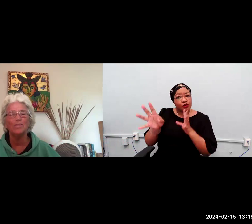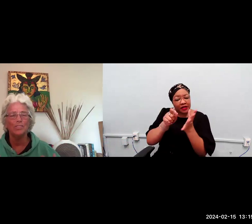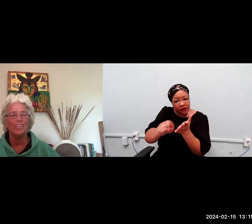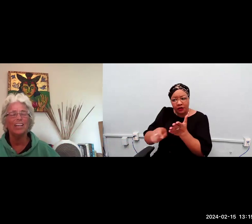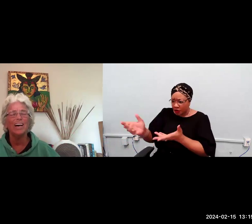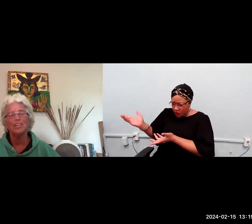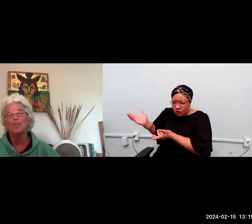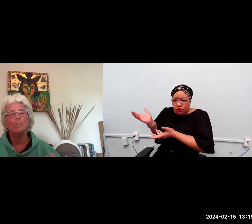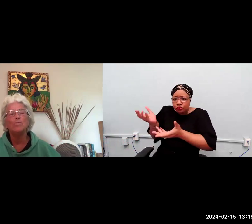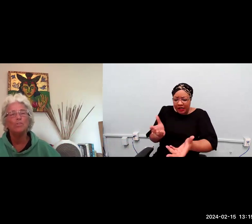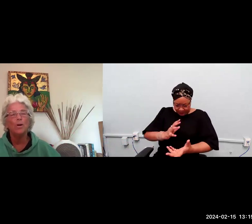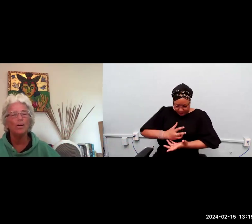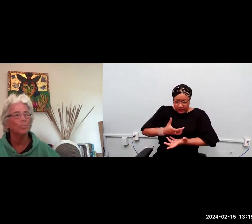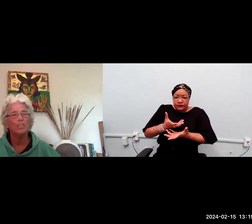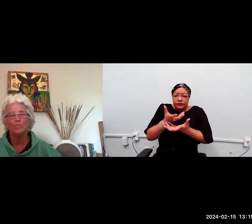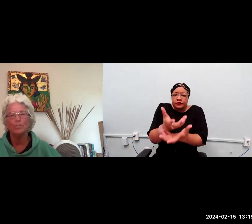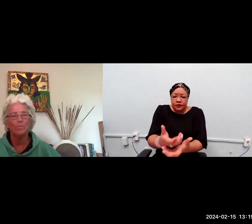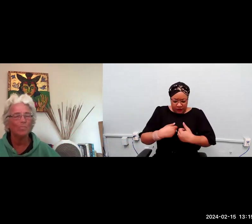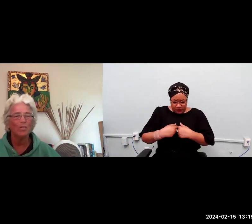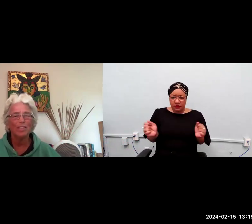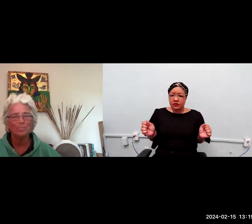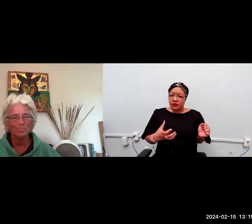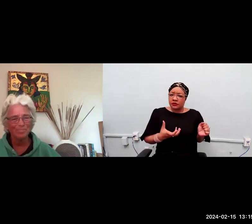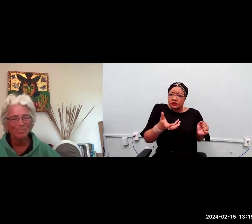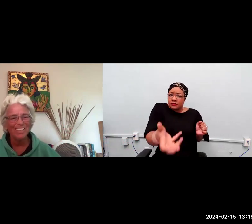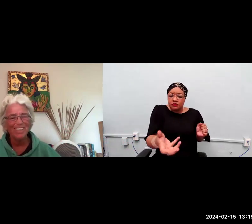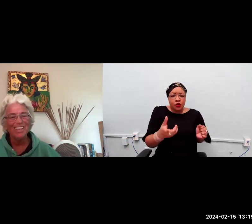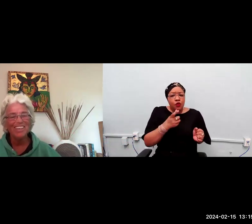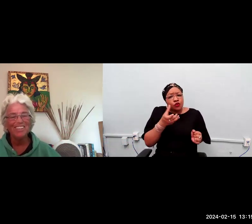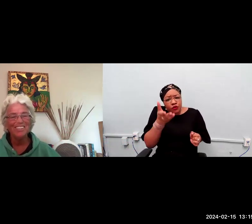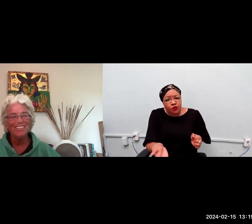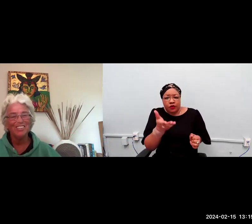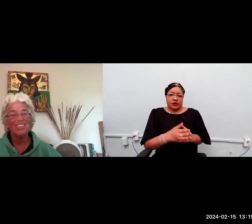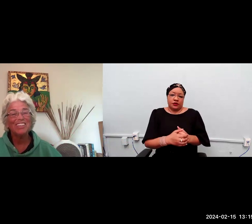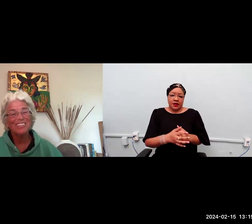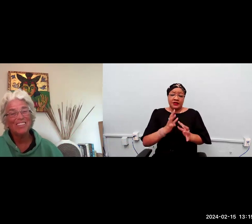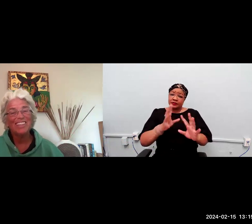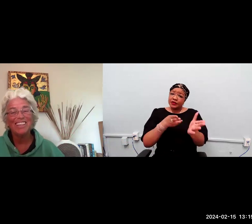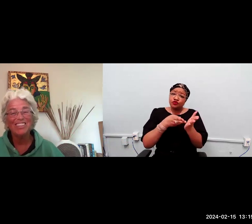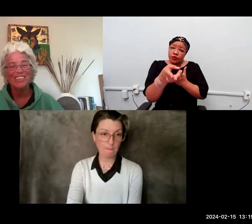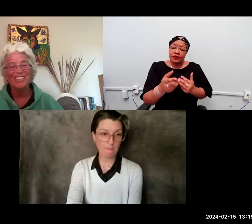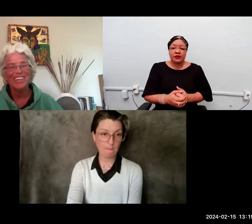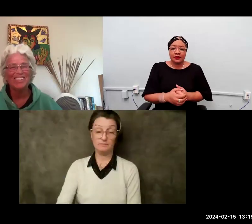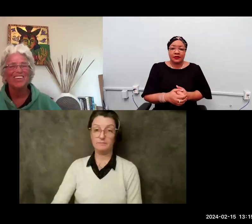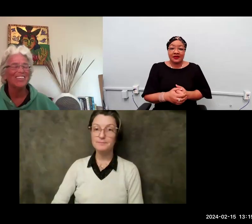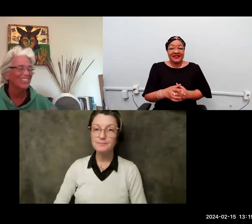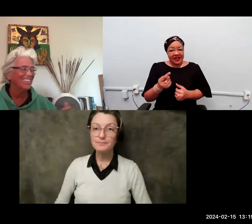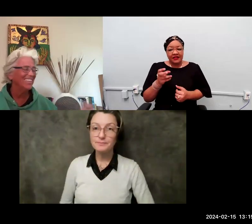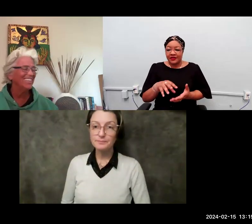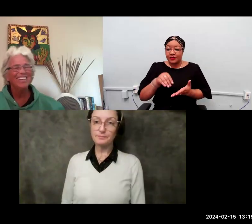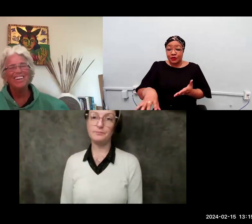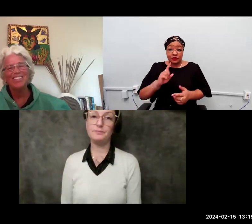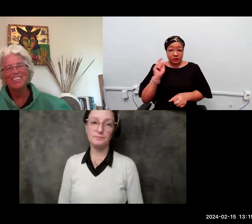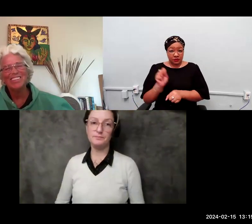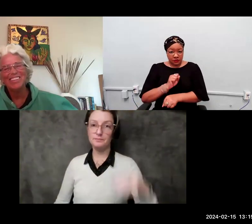all with you to the class, be who you are, speak truth, right? And so but then they do, right? So I'm going to